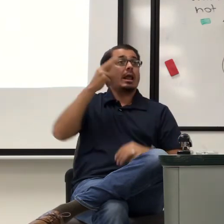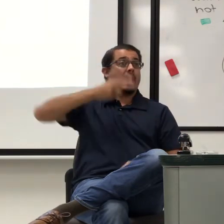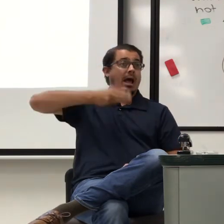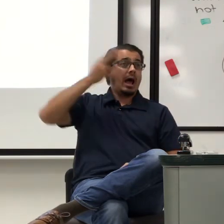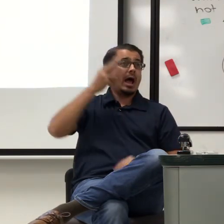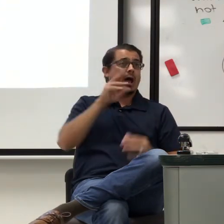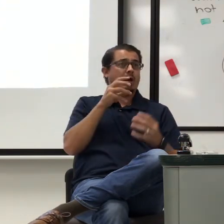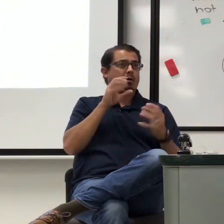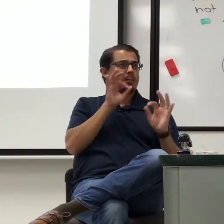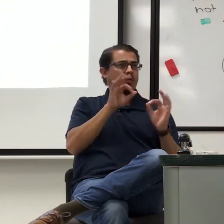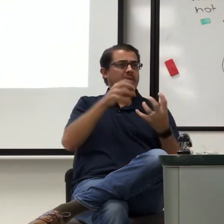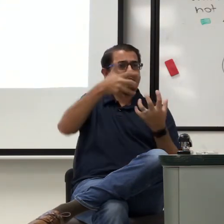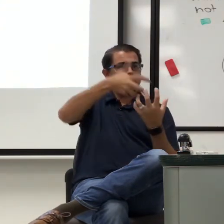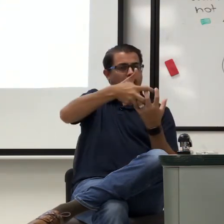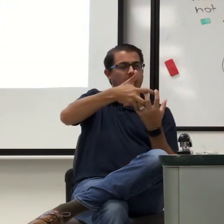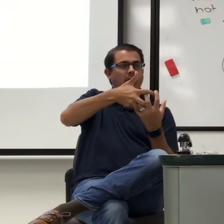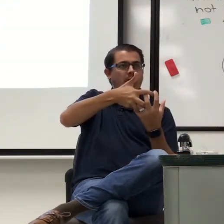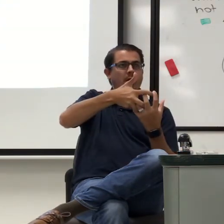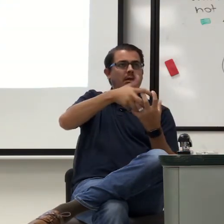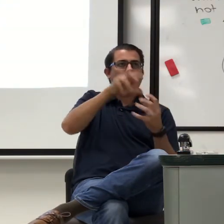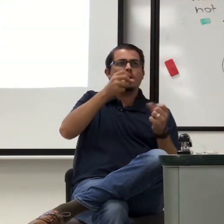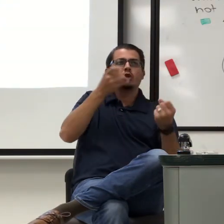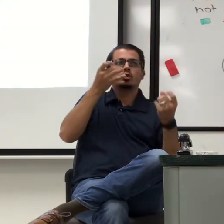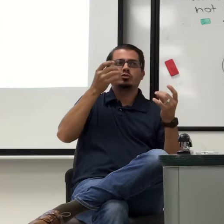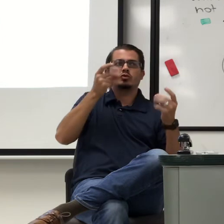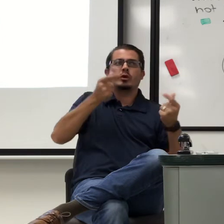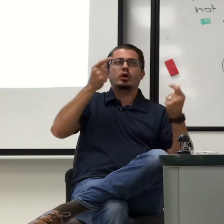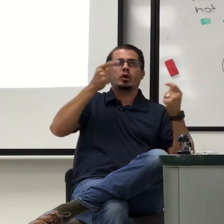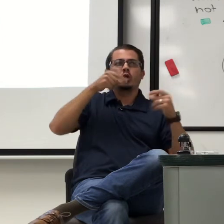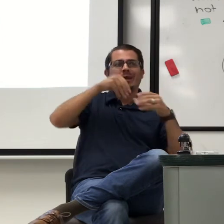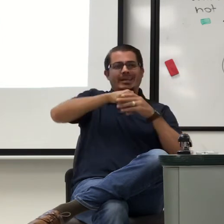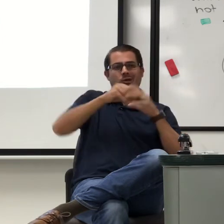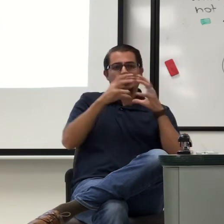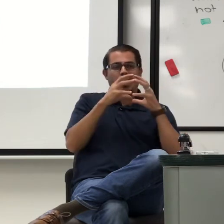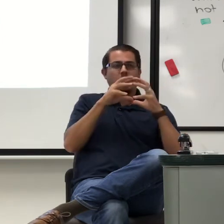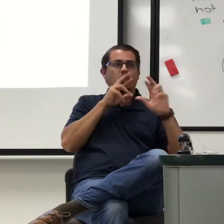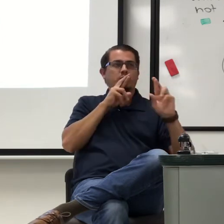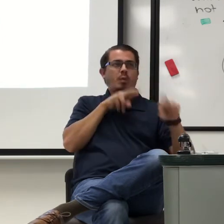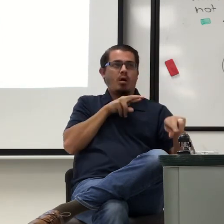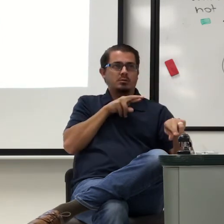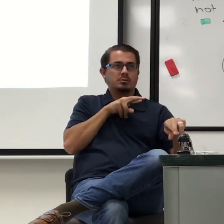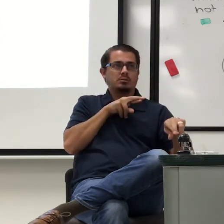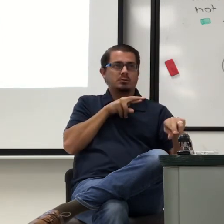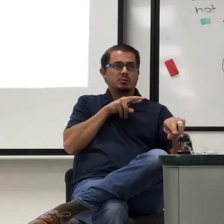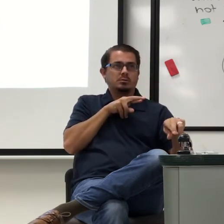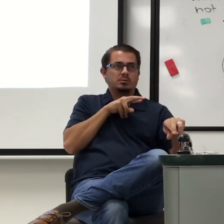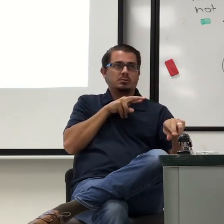surface will trigger an intracellular response